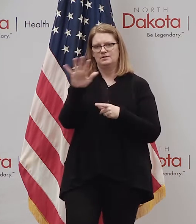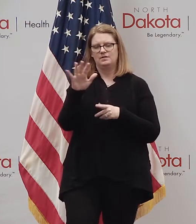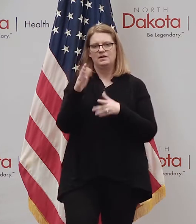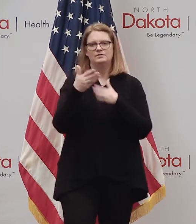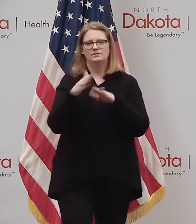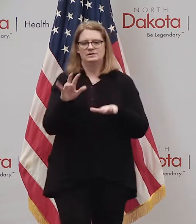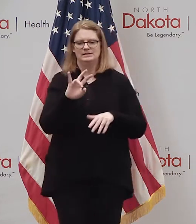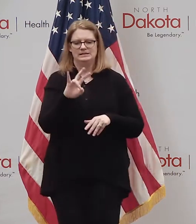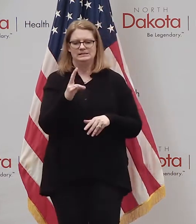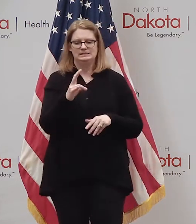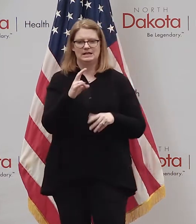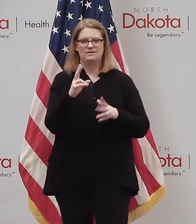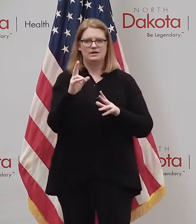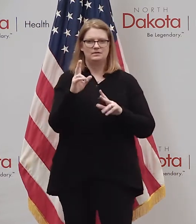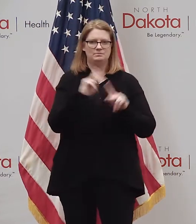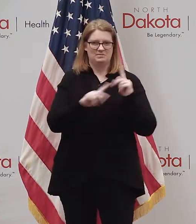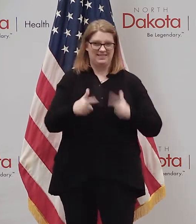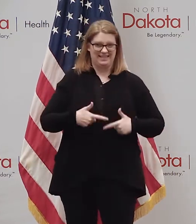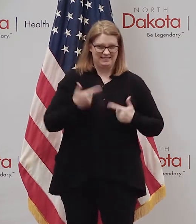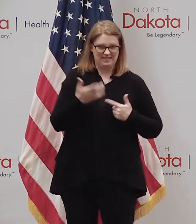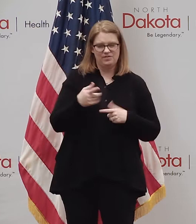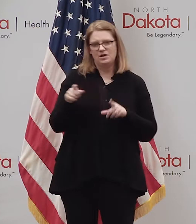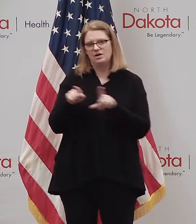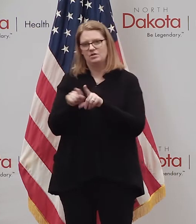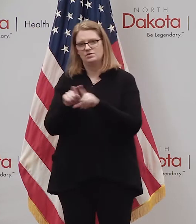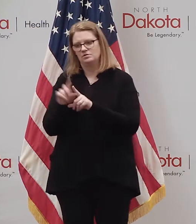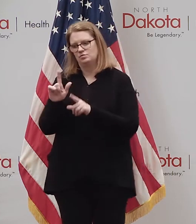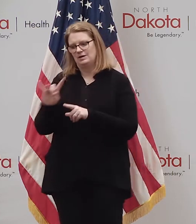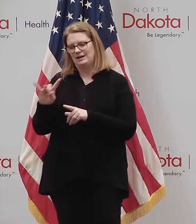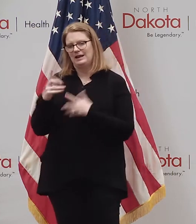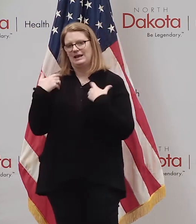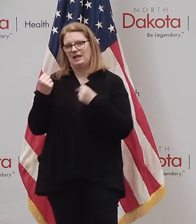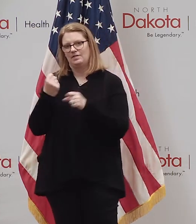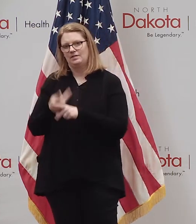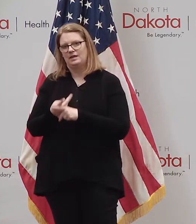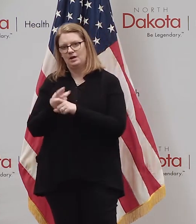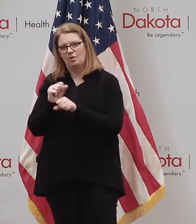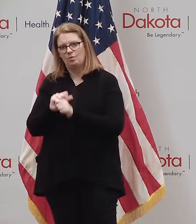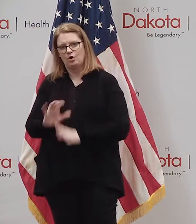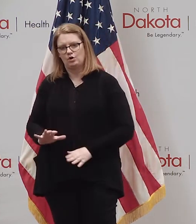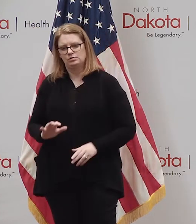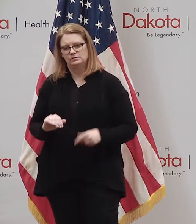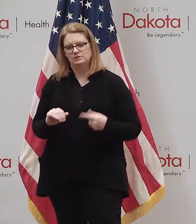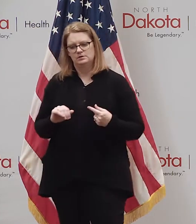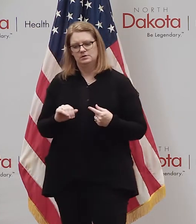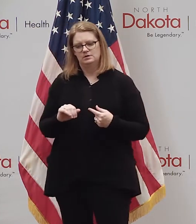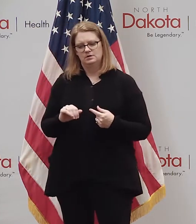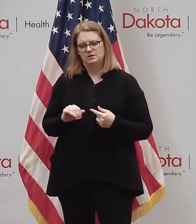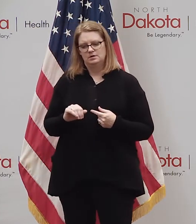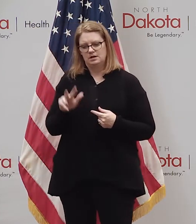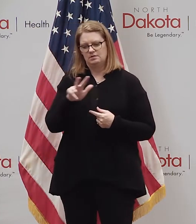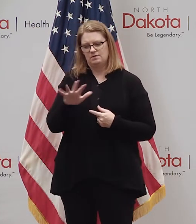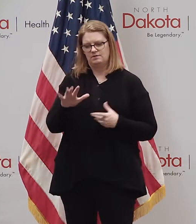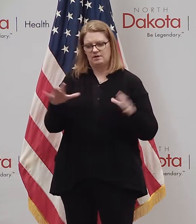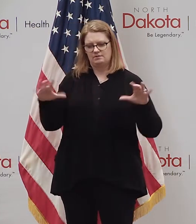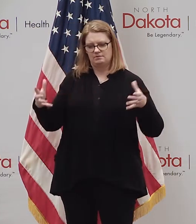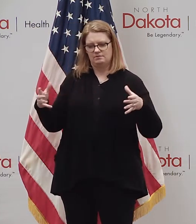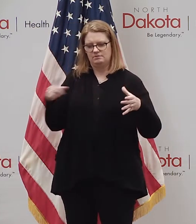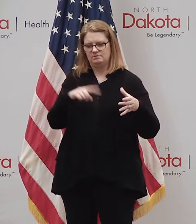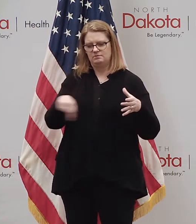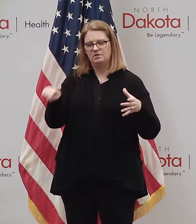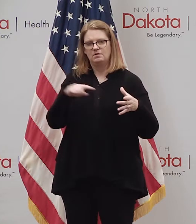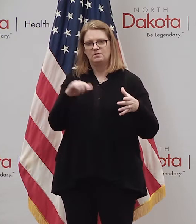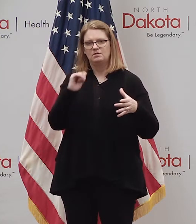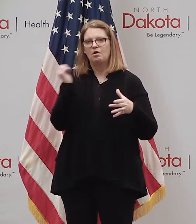7 residents and 28 healthcare workers, and those 35 are all, as my understanding,